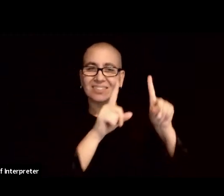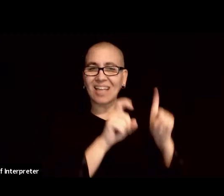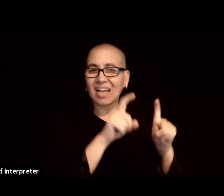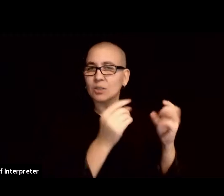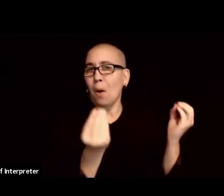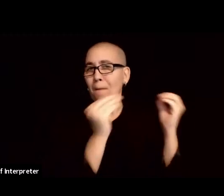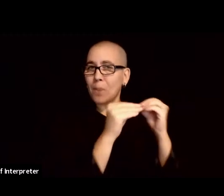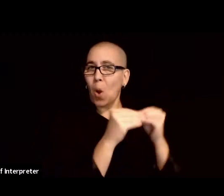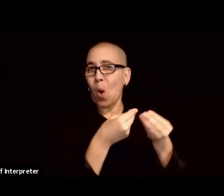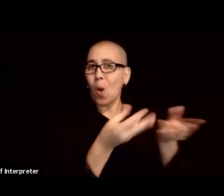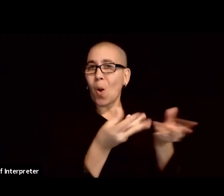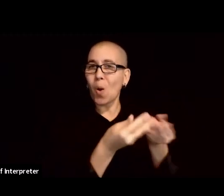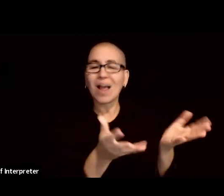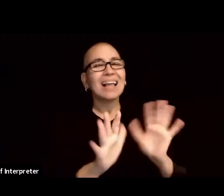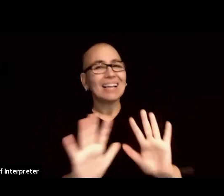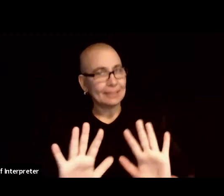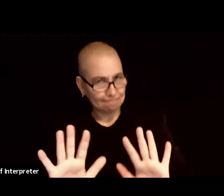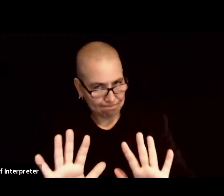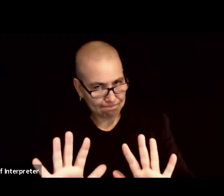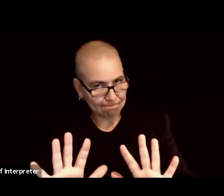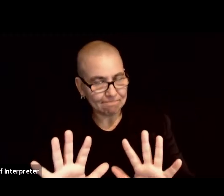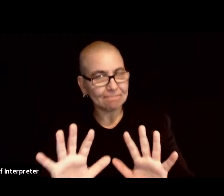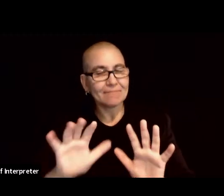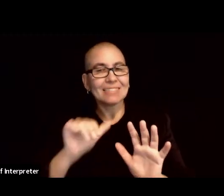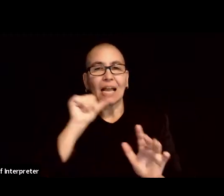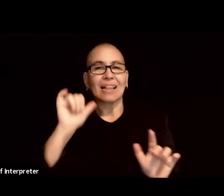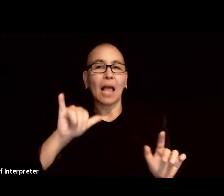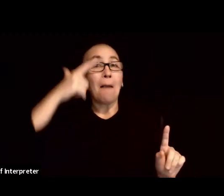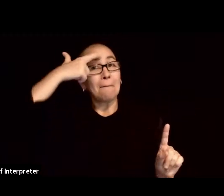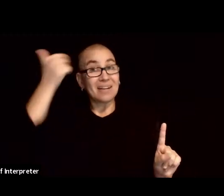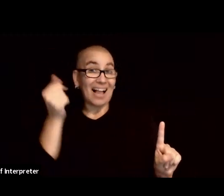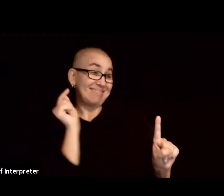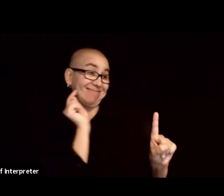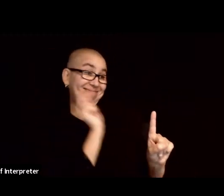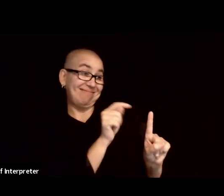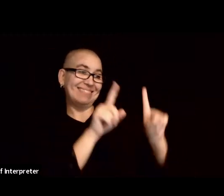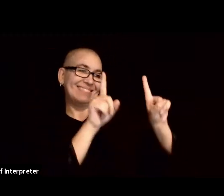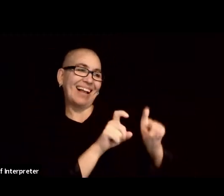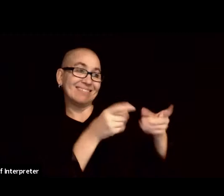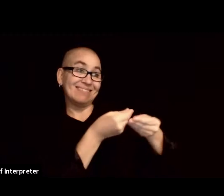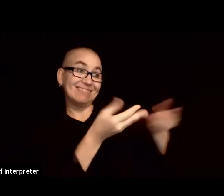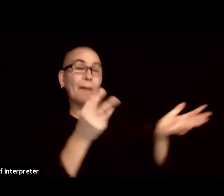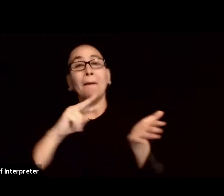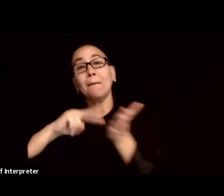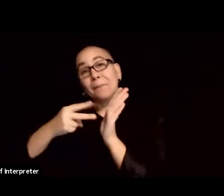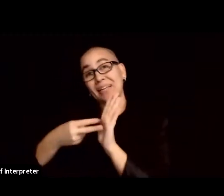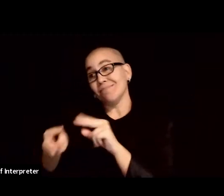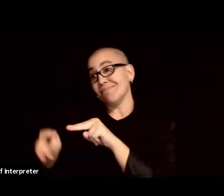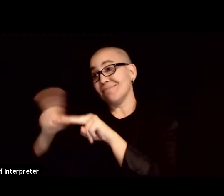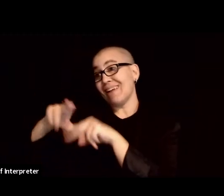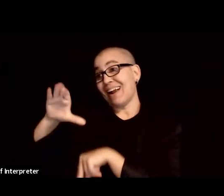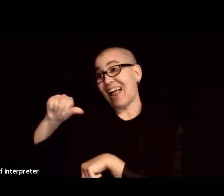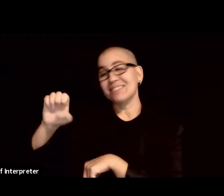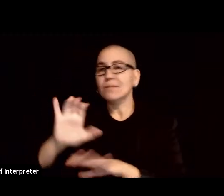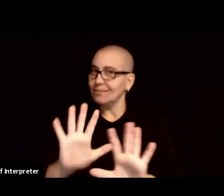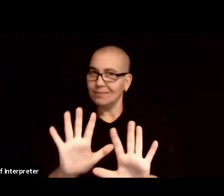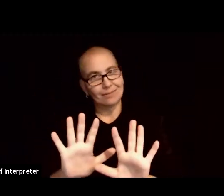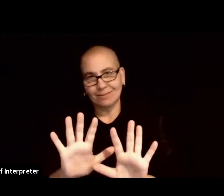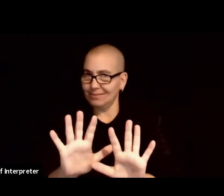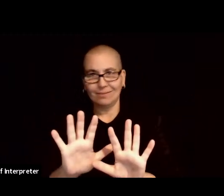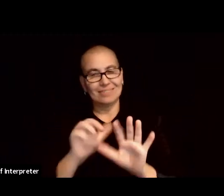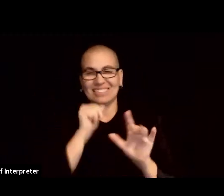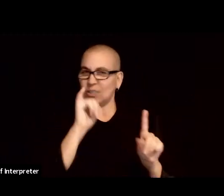problem. Testing is helping us to identify cases early, but it's the sheer fact that we have so much virus